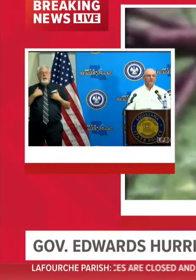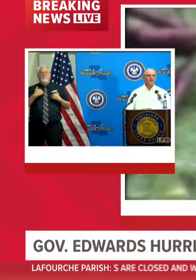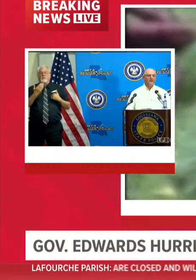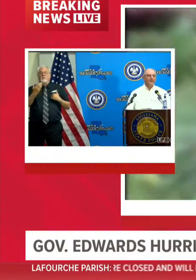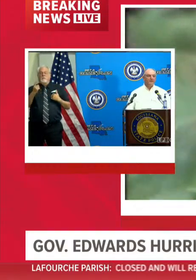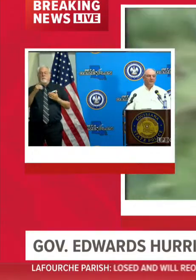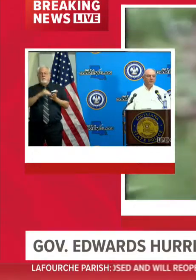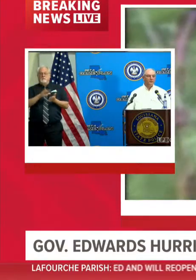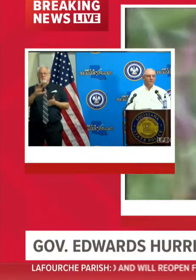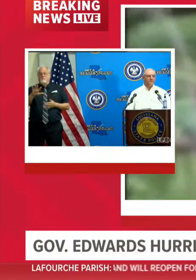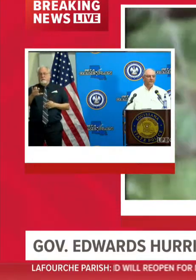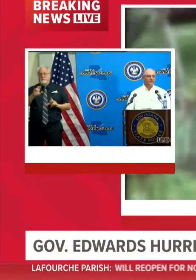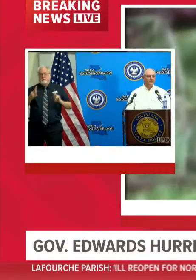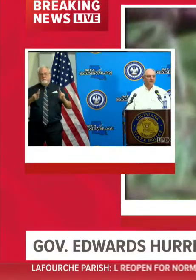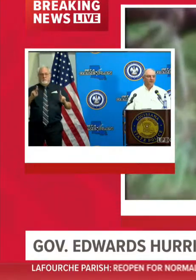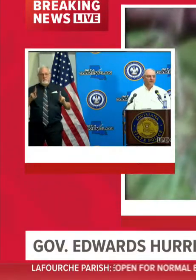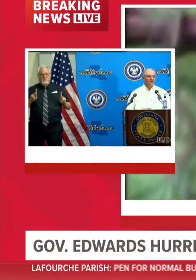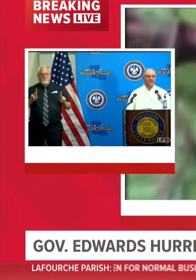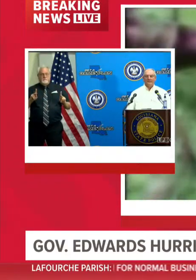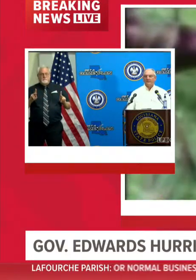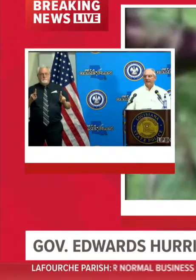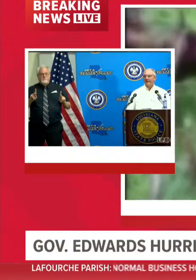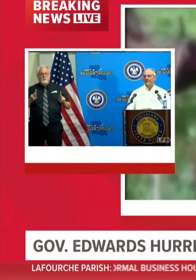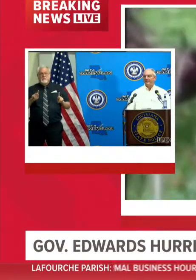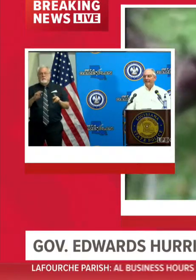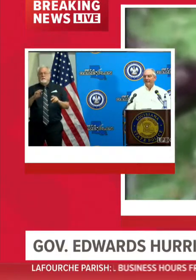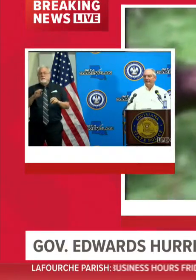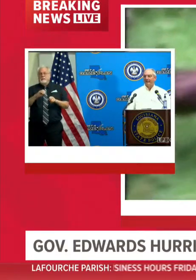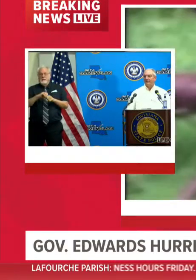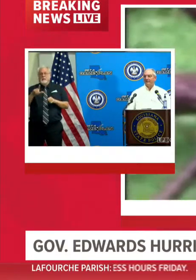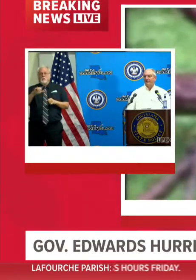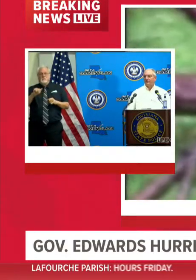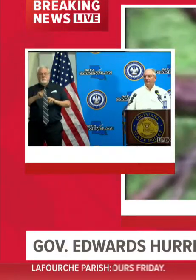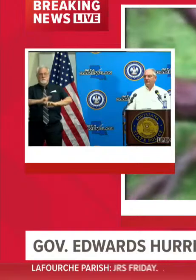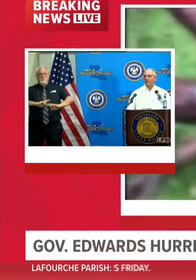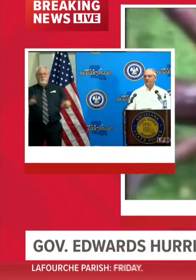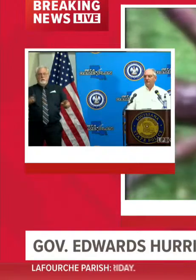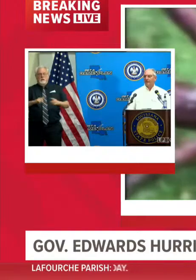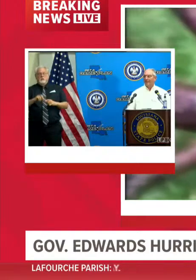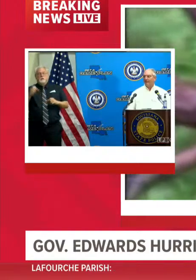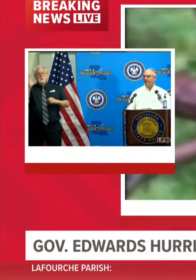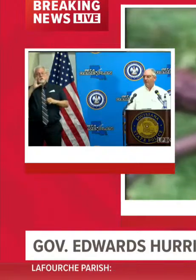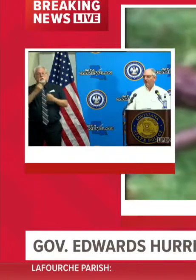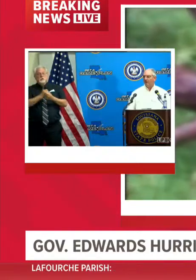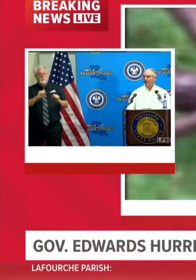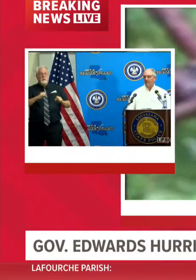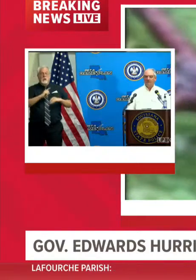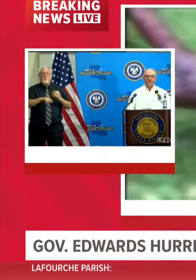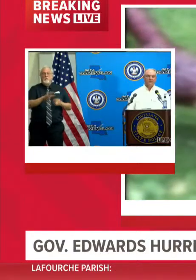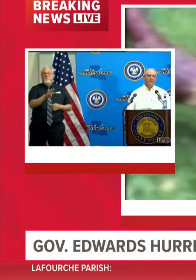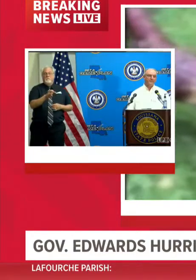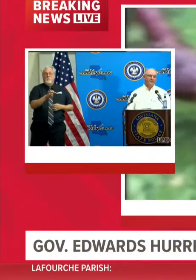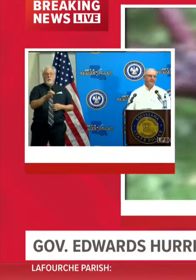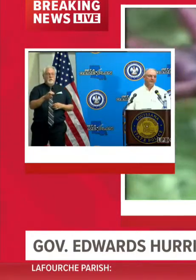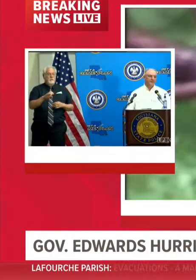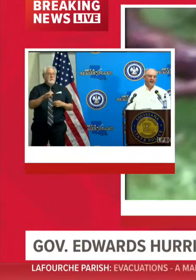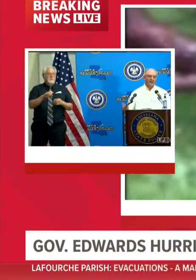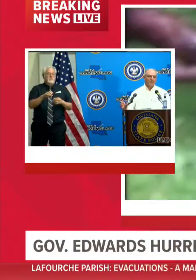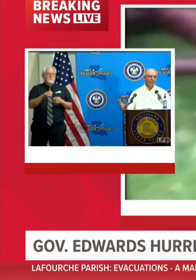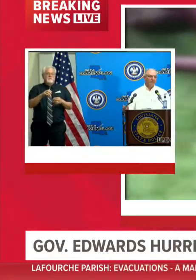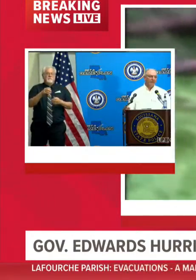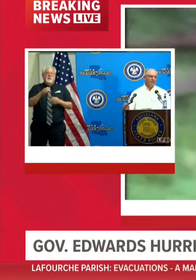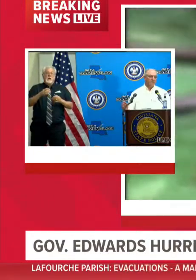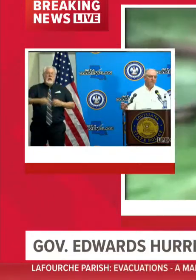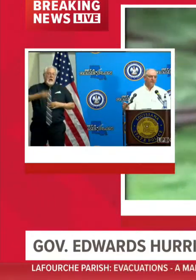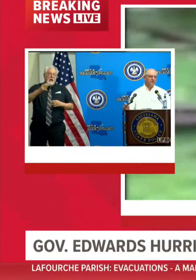1,500 individuals in the state standing by to do search and rescue, about 400 pieces of equipment, high